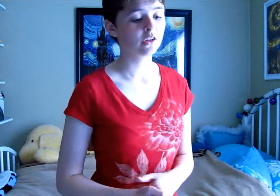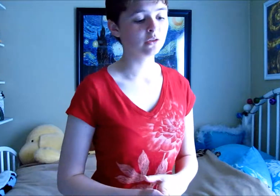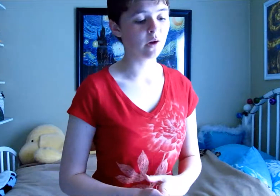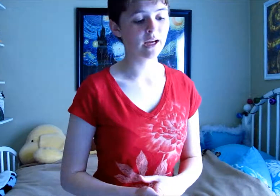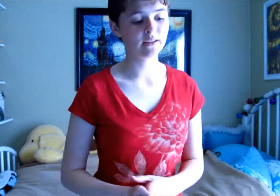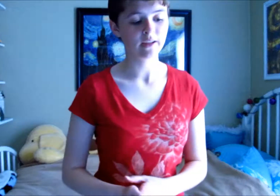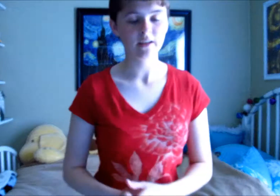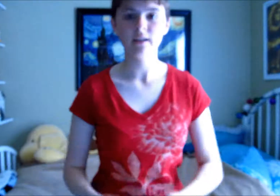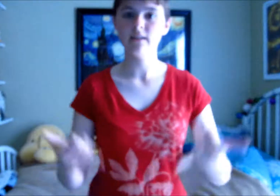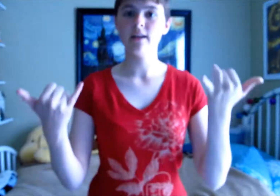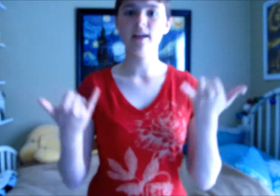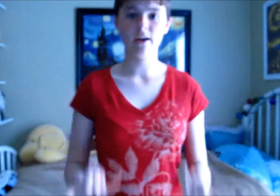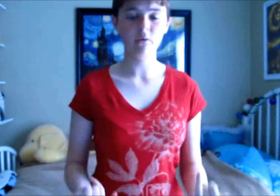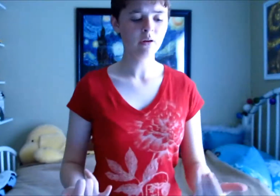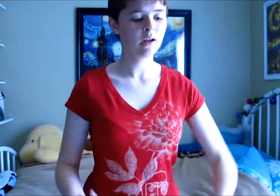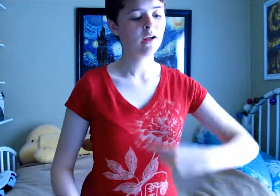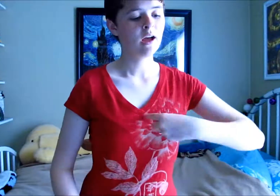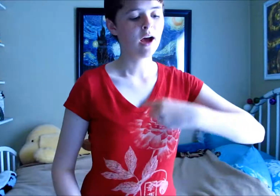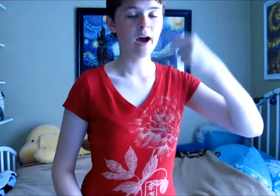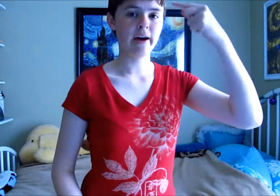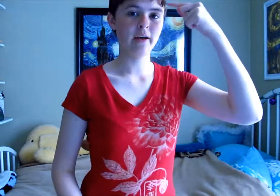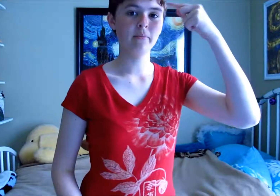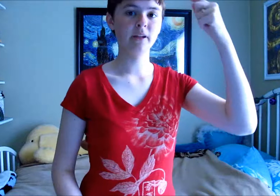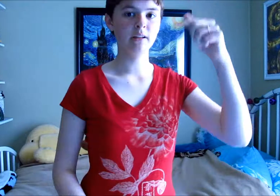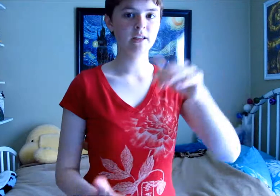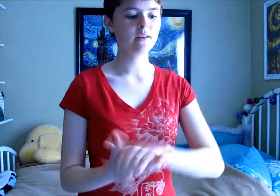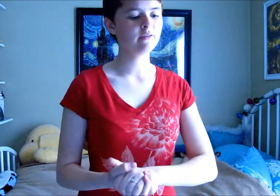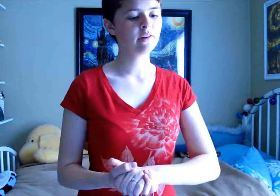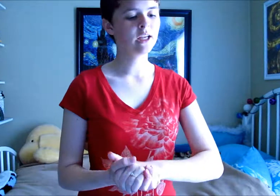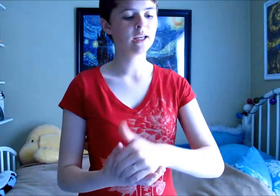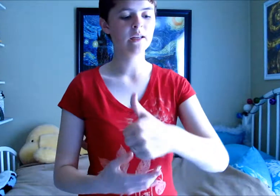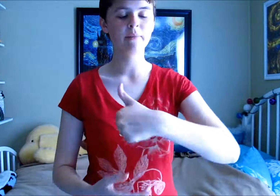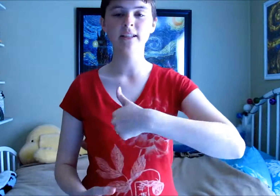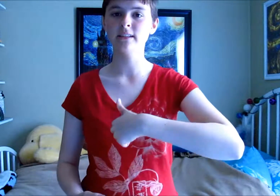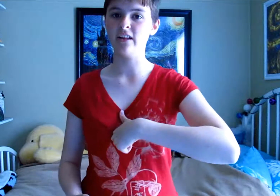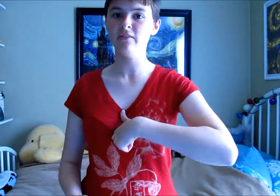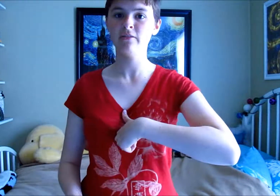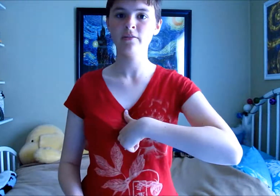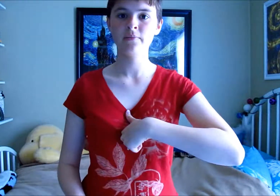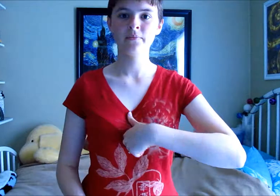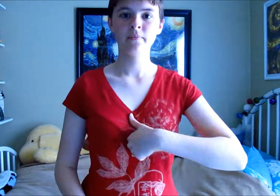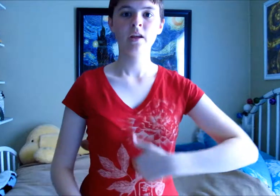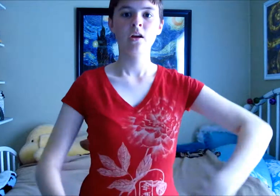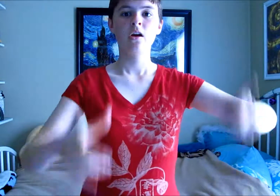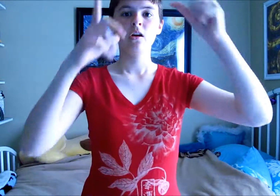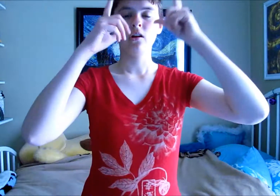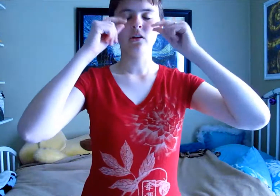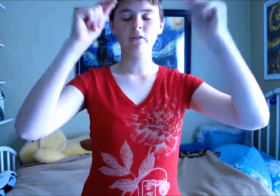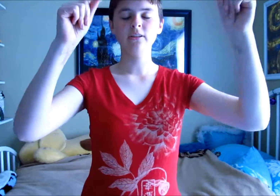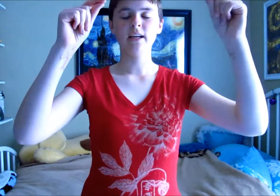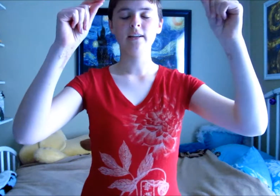So I did now, I believe in myself, close